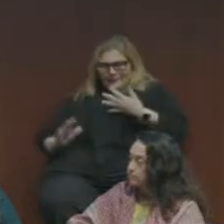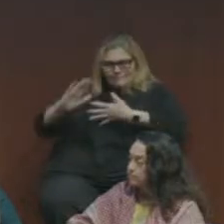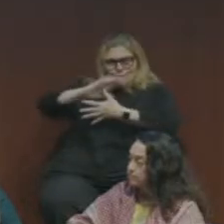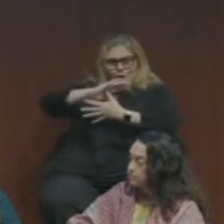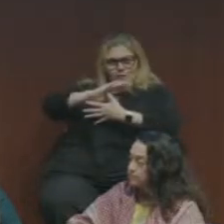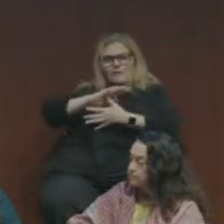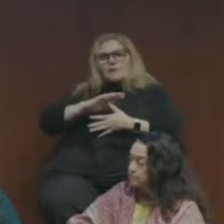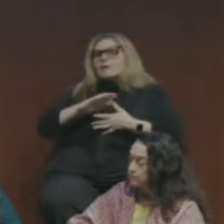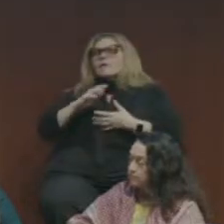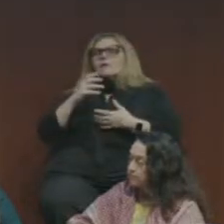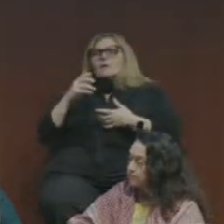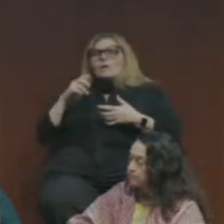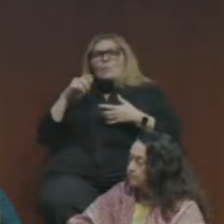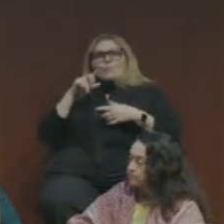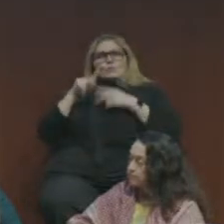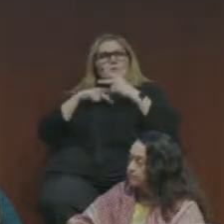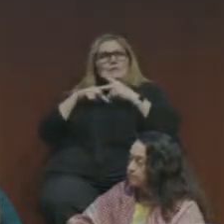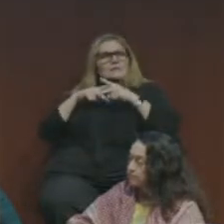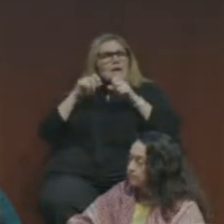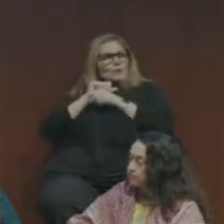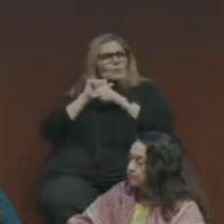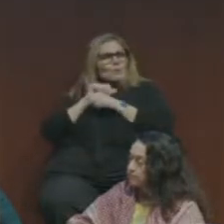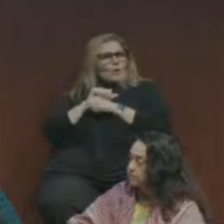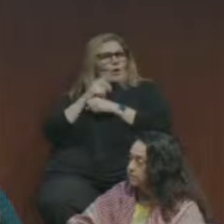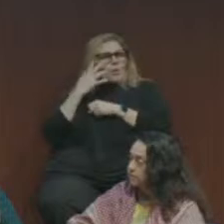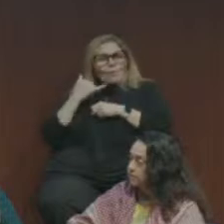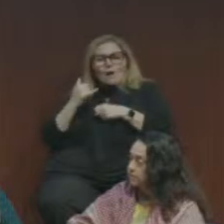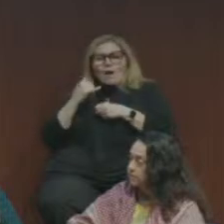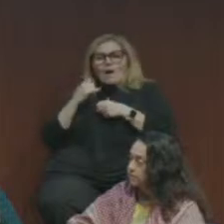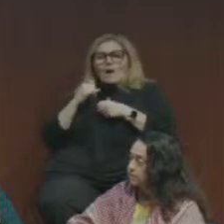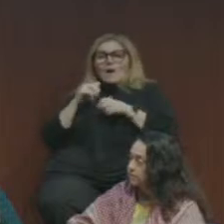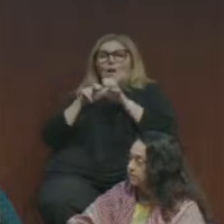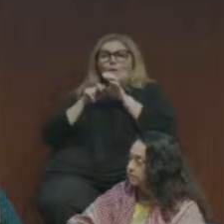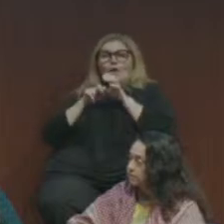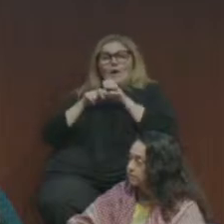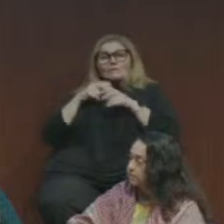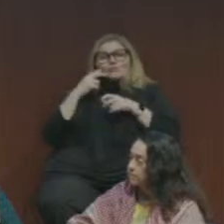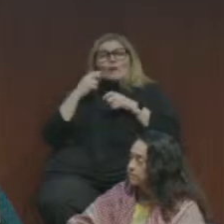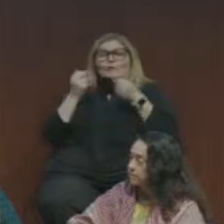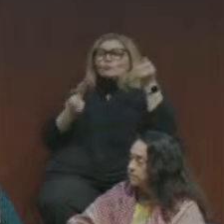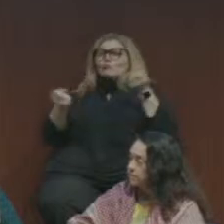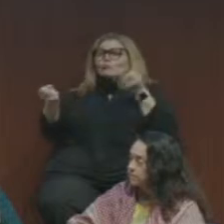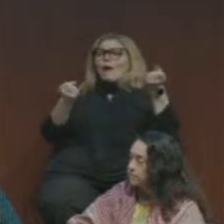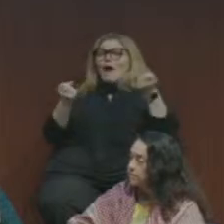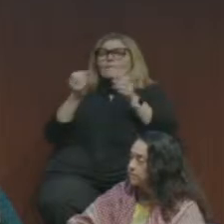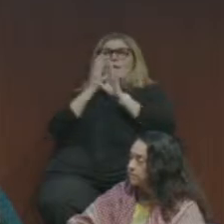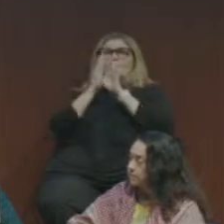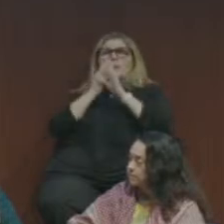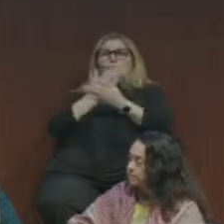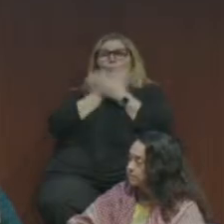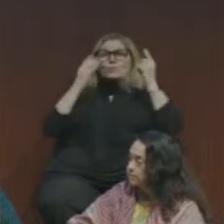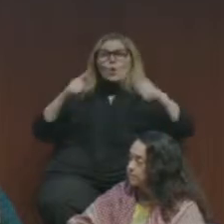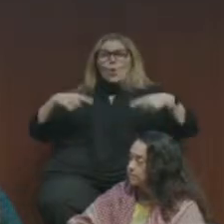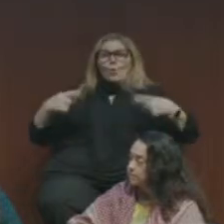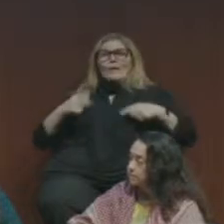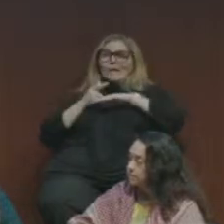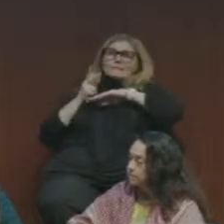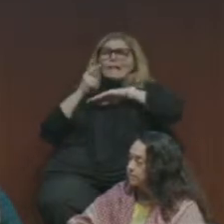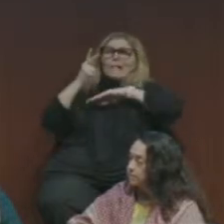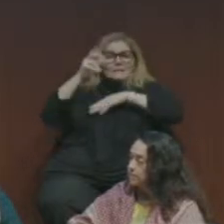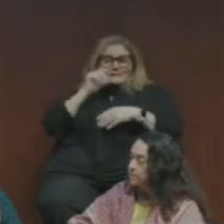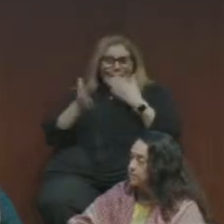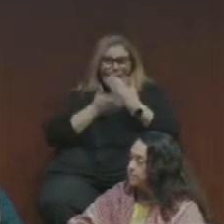and honor when we do this work, because driving the bus up the hill isn't, it's not really an